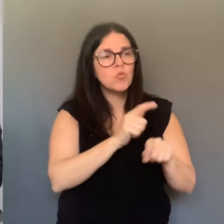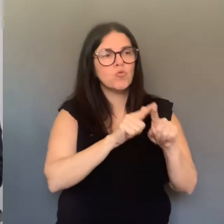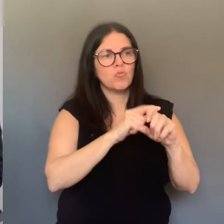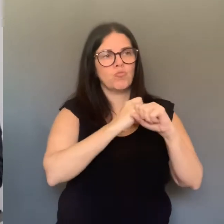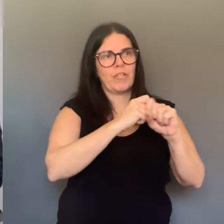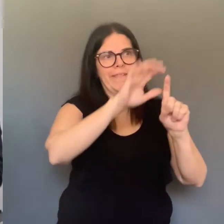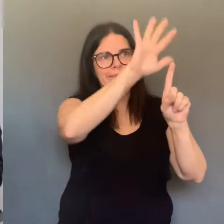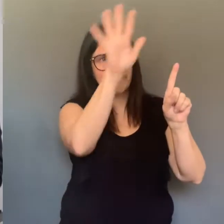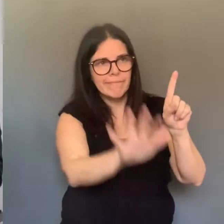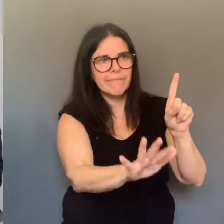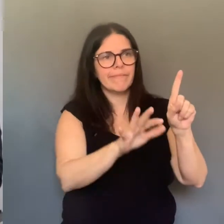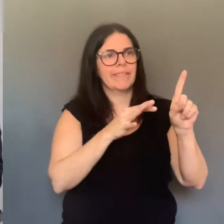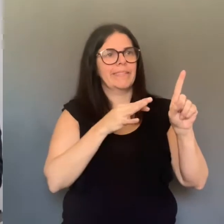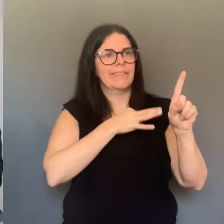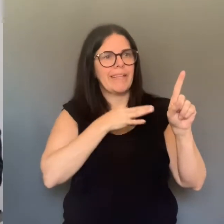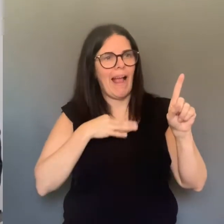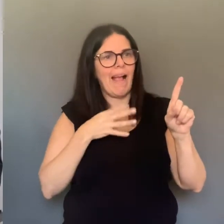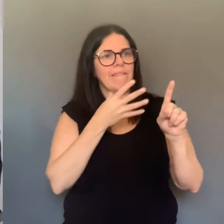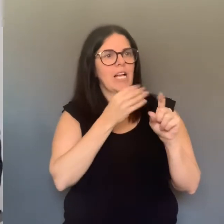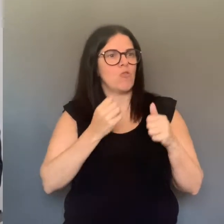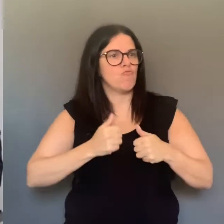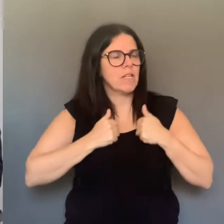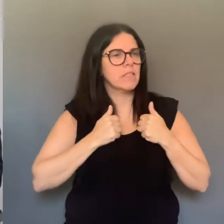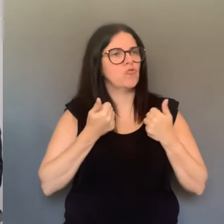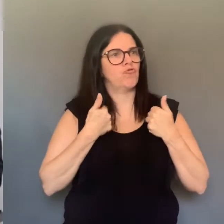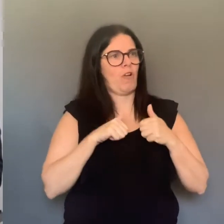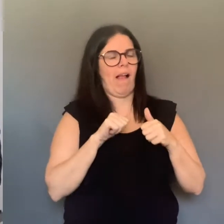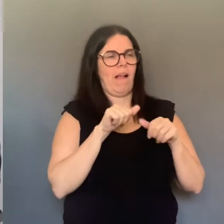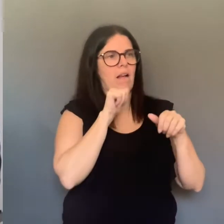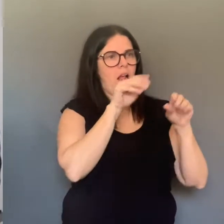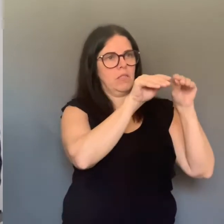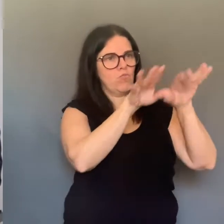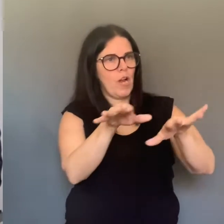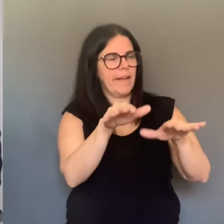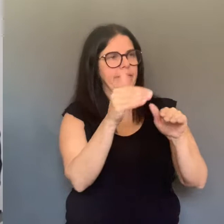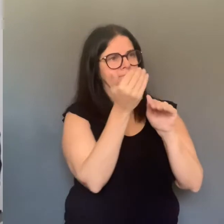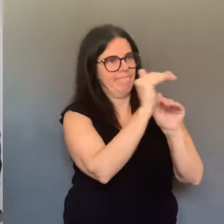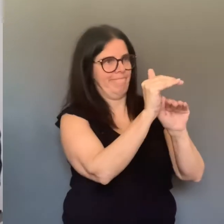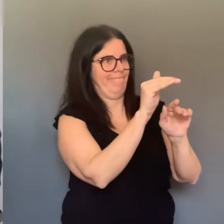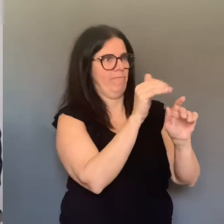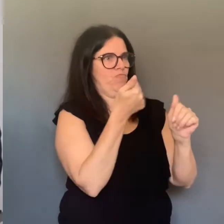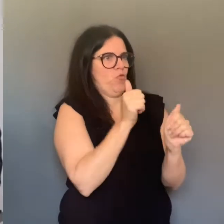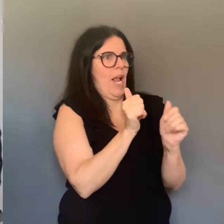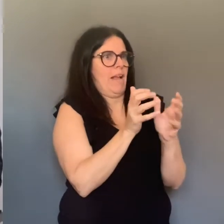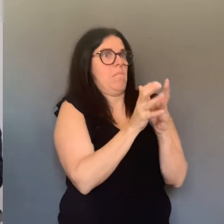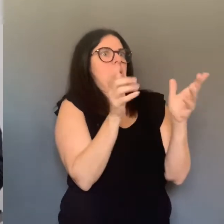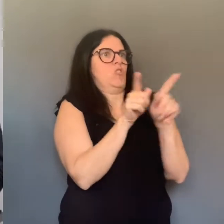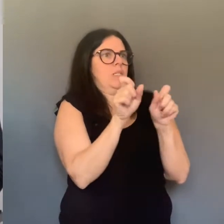and the staff from spreading it and containing the disease as much as possible.